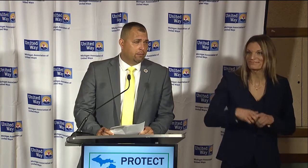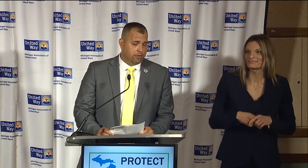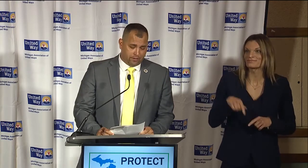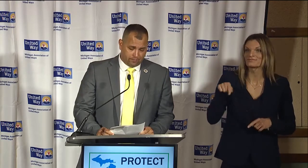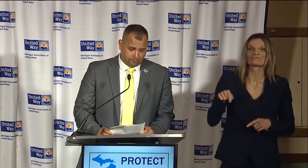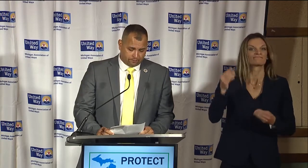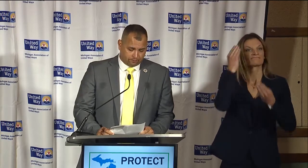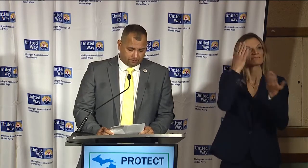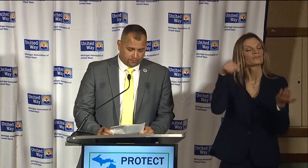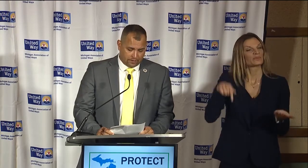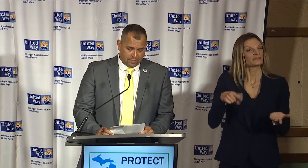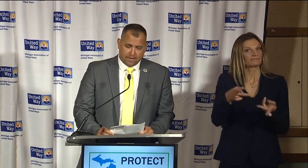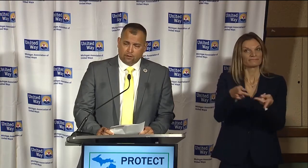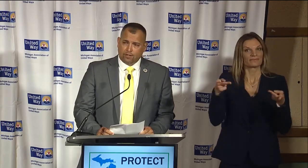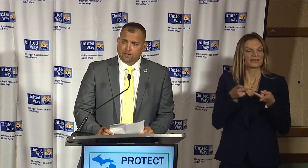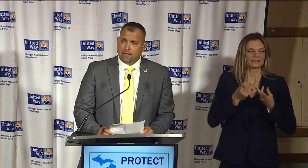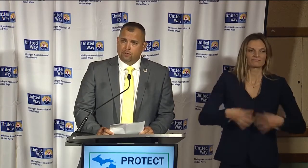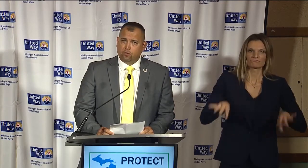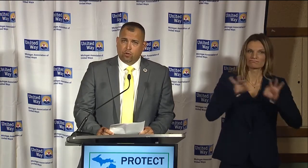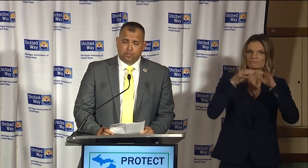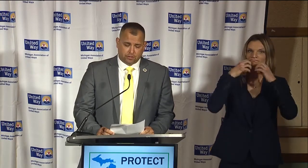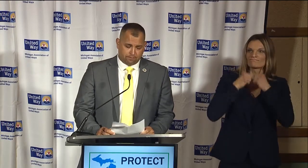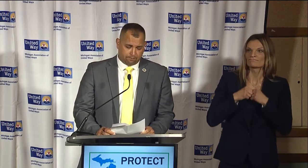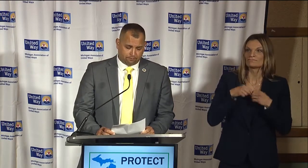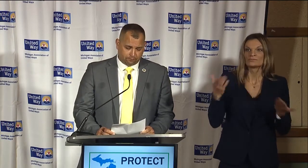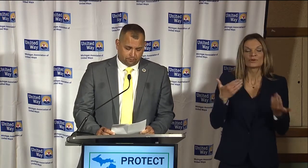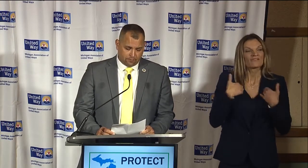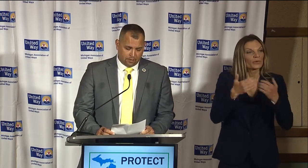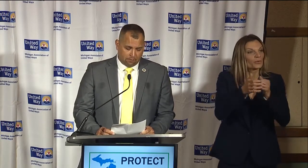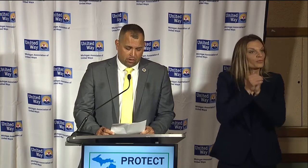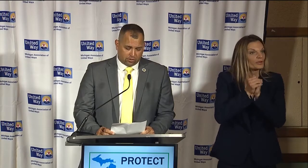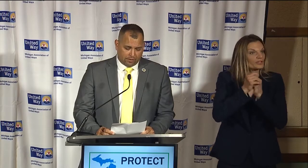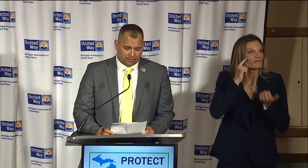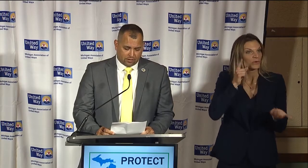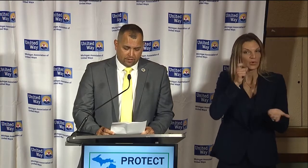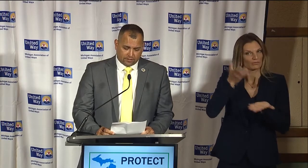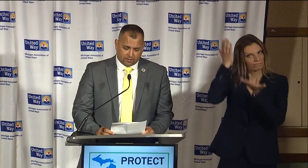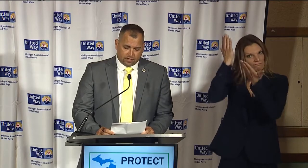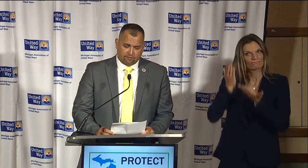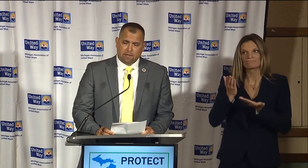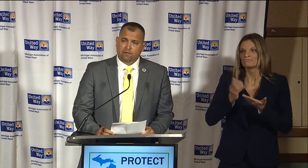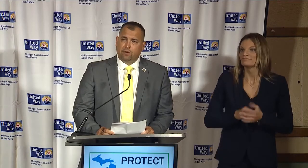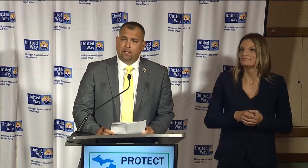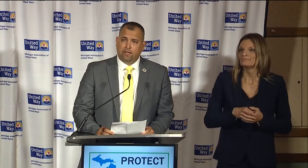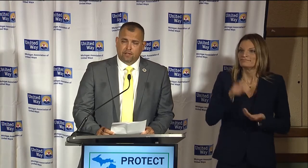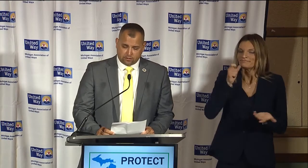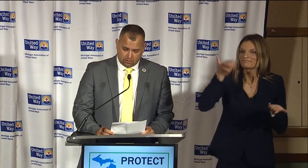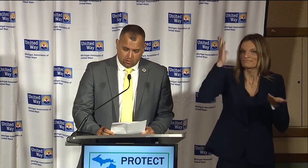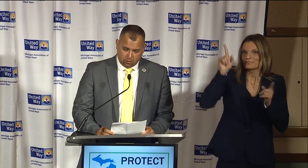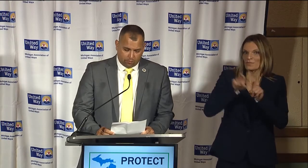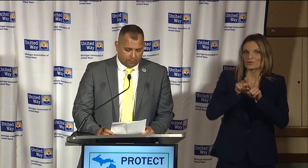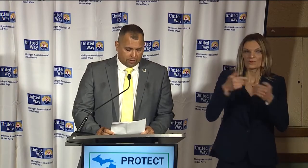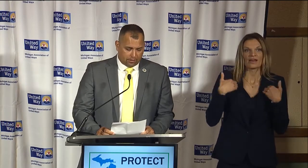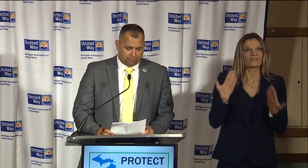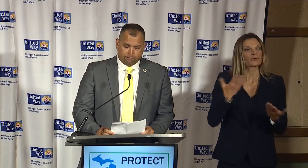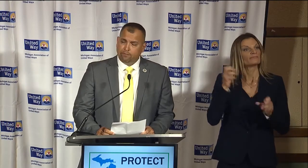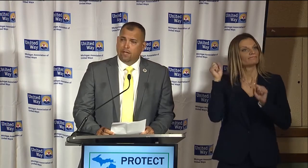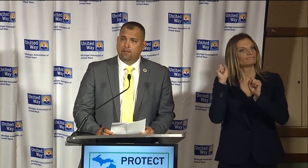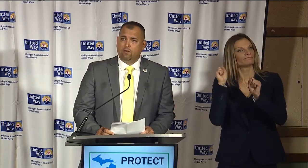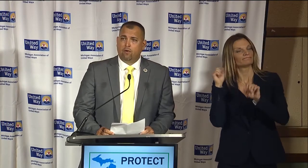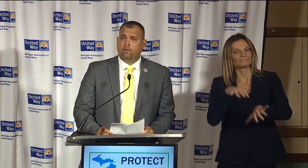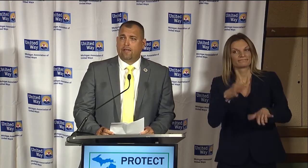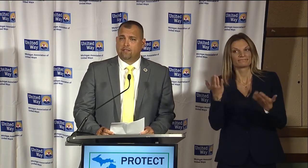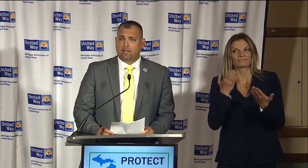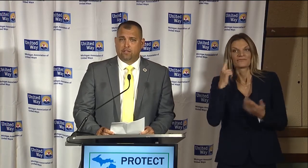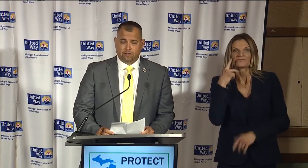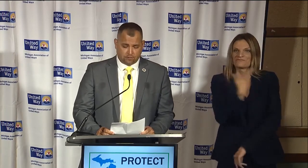in our community. Not only as a house of worship, but also by serving as a site of many free clinics where people are getting